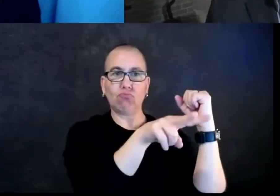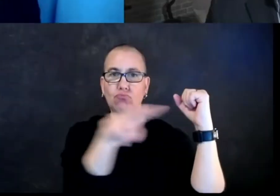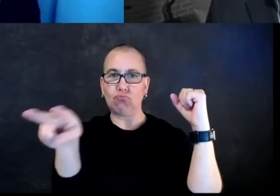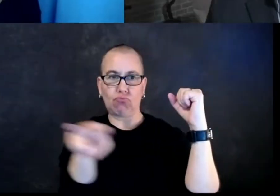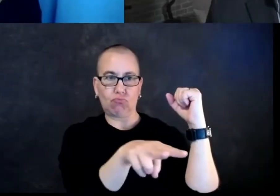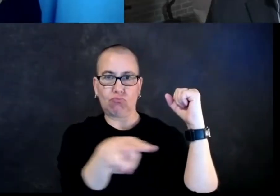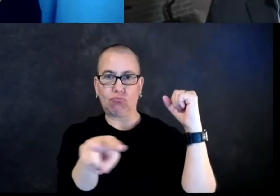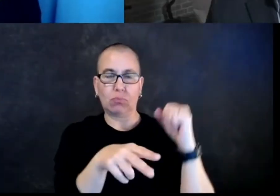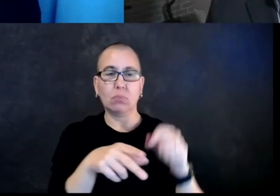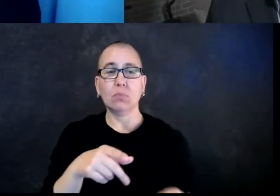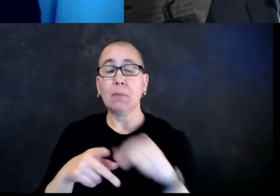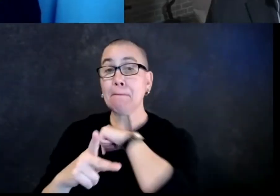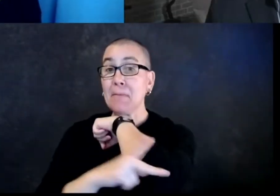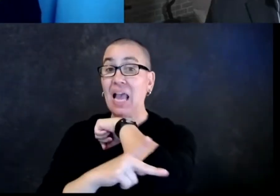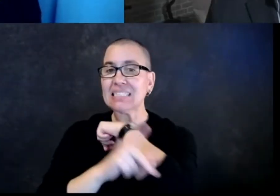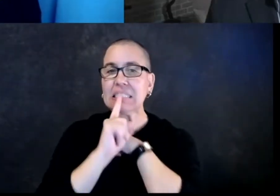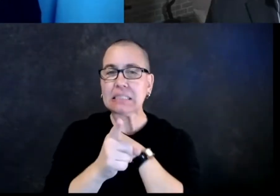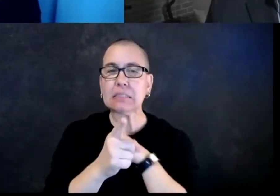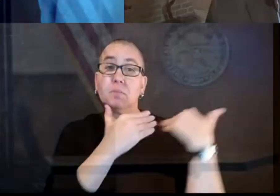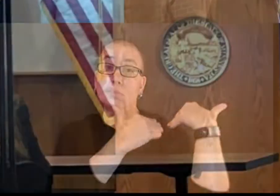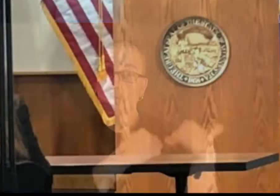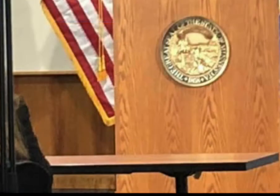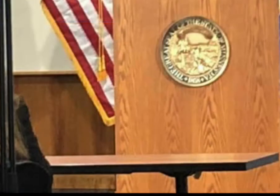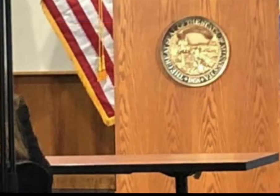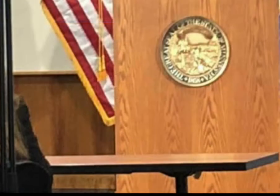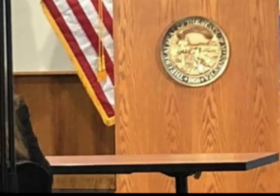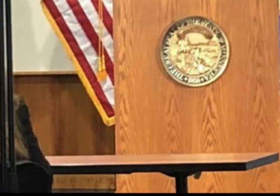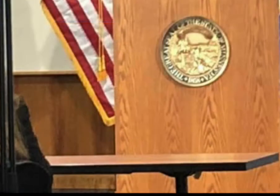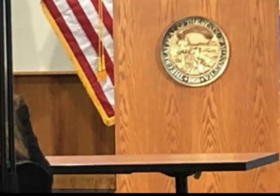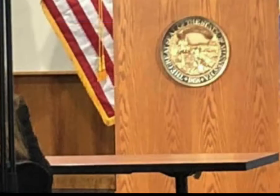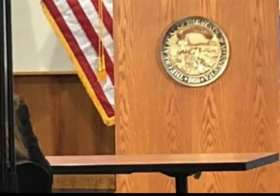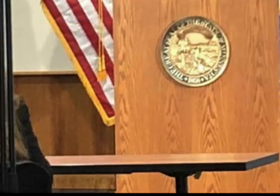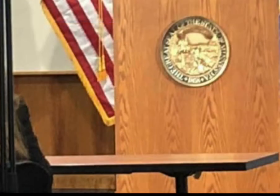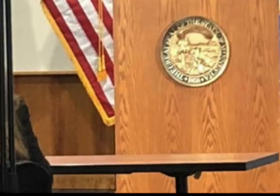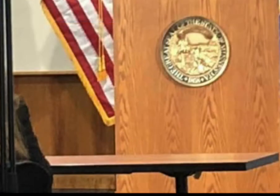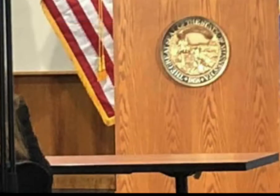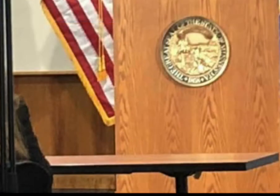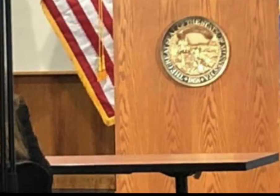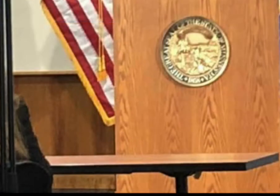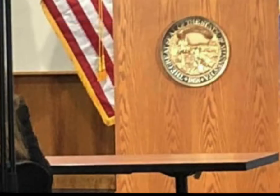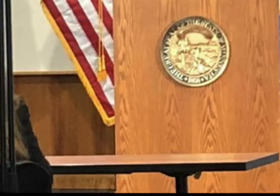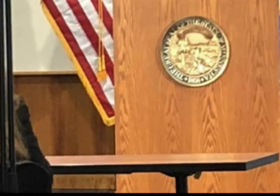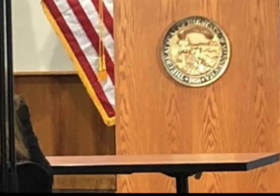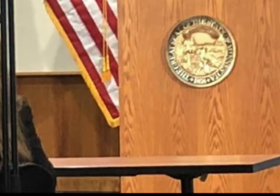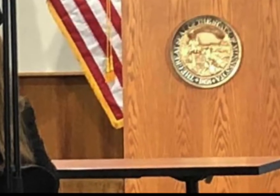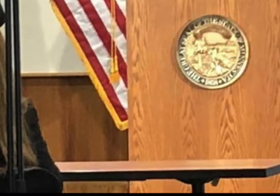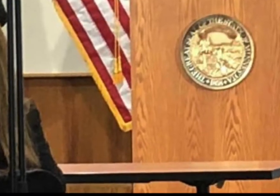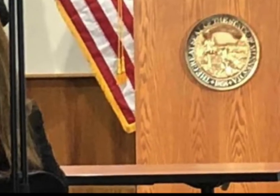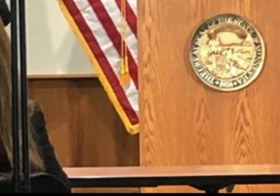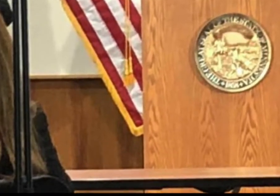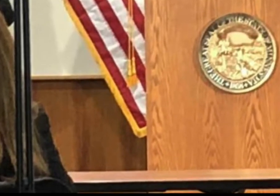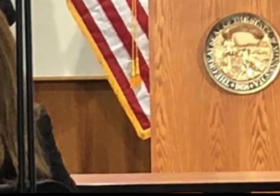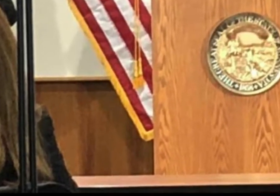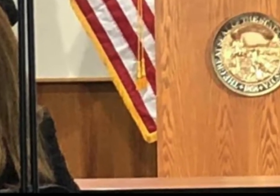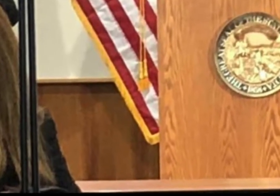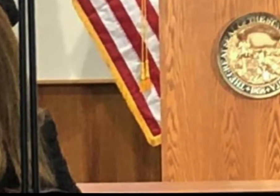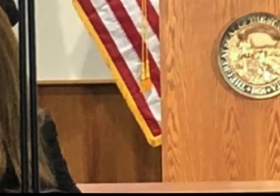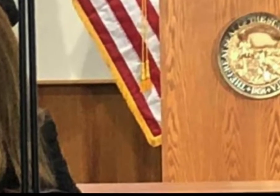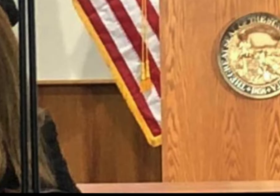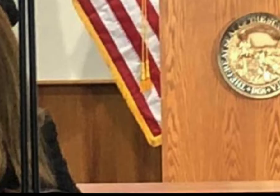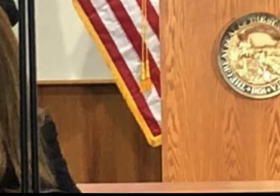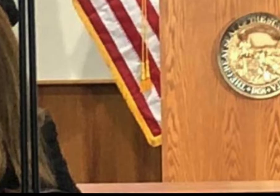and I watch Patty. She delivers that information to me. There's Zapko in a normal spot next to Governor Walz. And then in front, with her